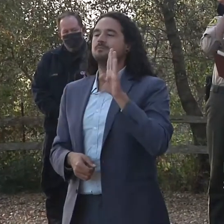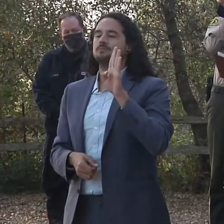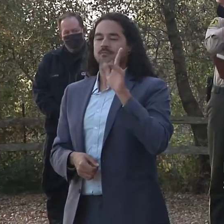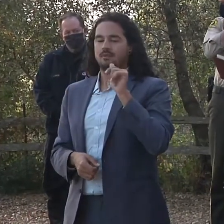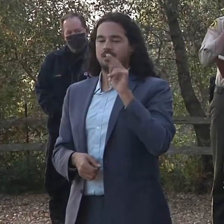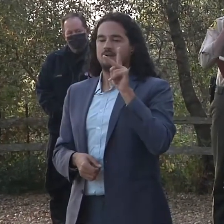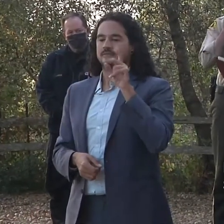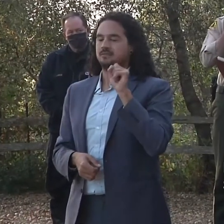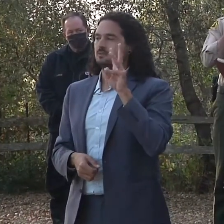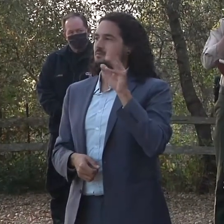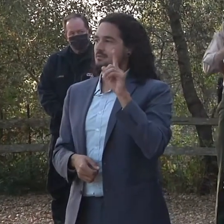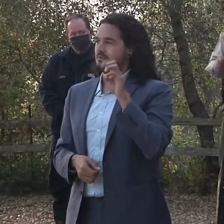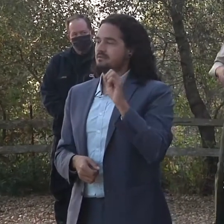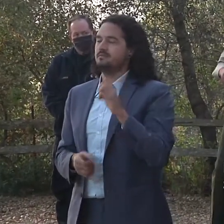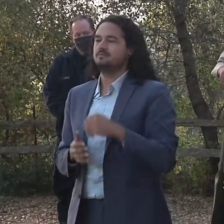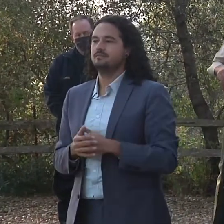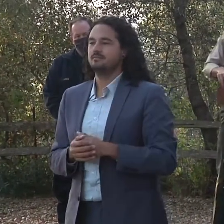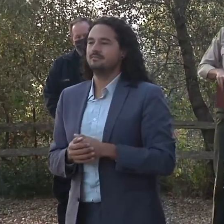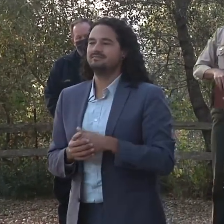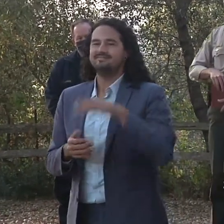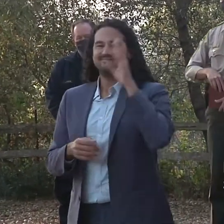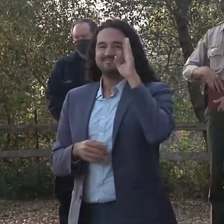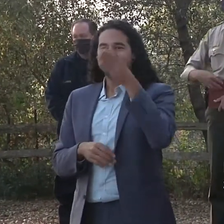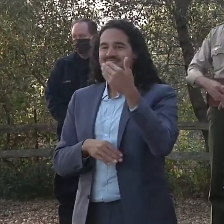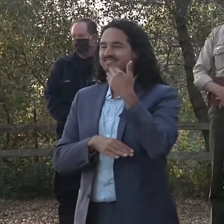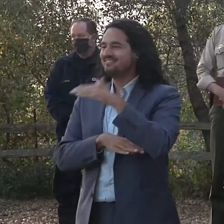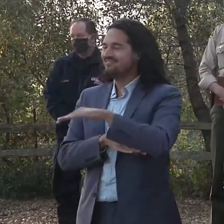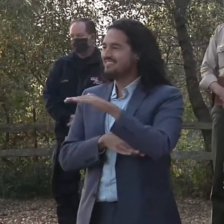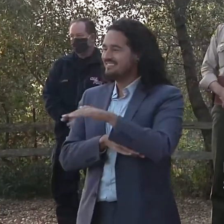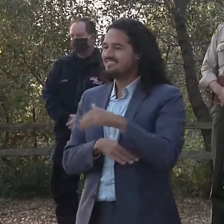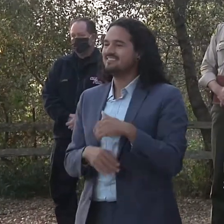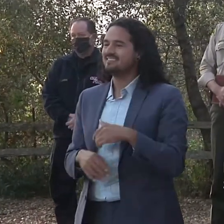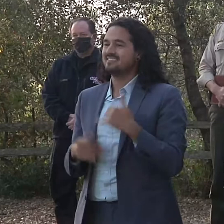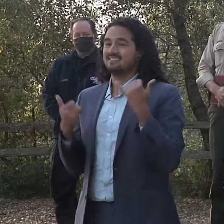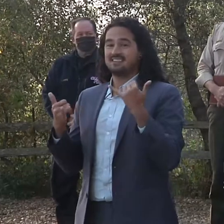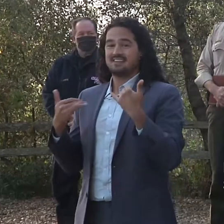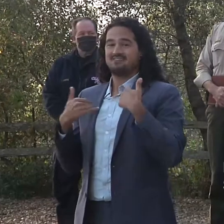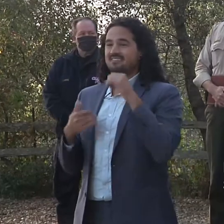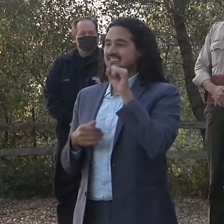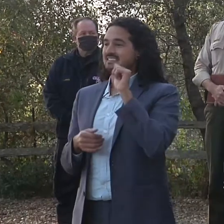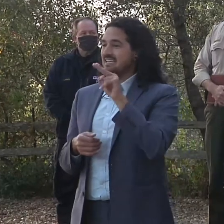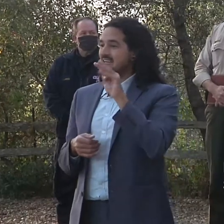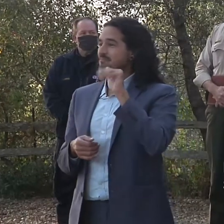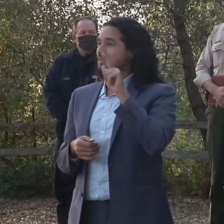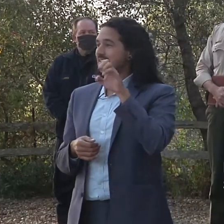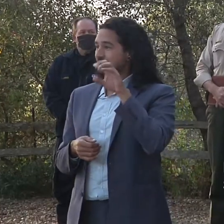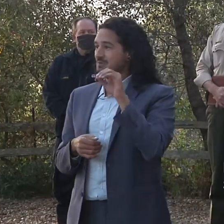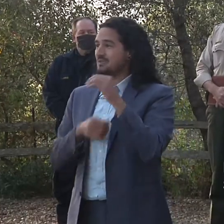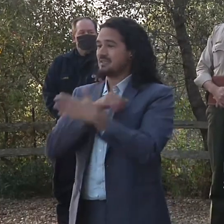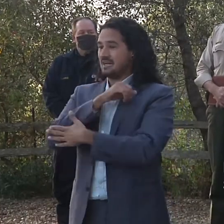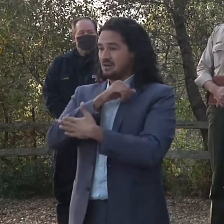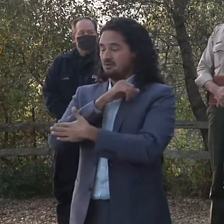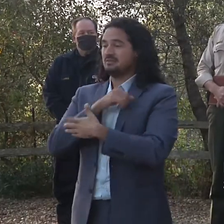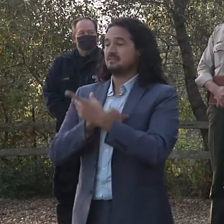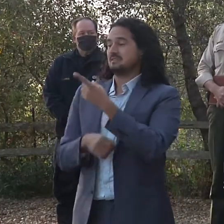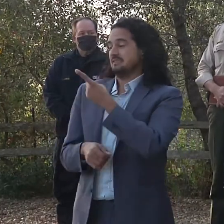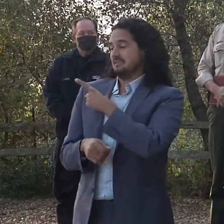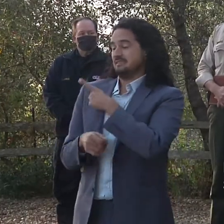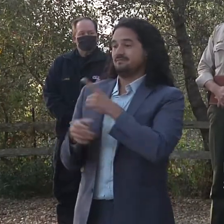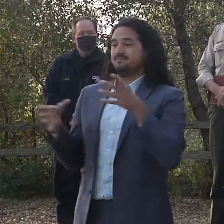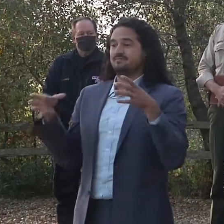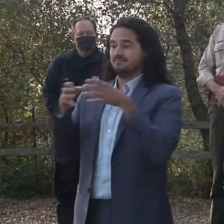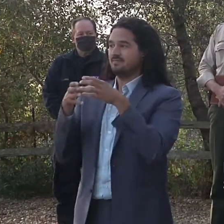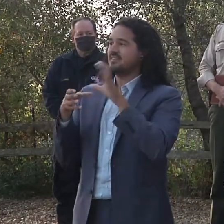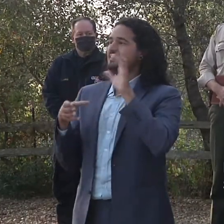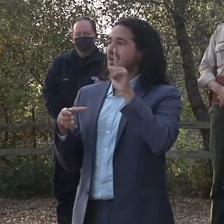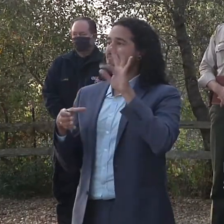Good evening. For San Mateo County, we have deputies driving around with CAL FIRE to do damage and inspection evaluations. They're going